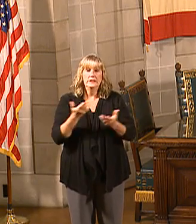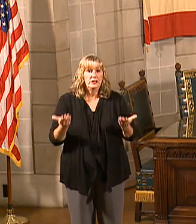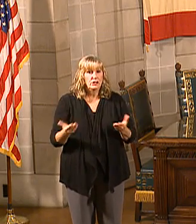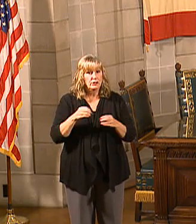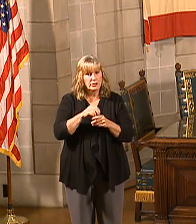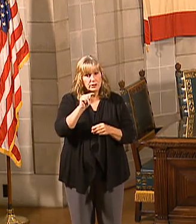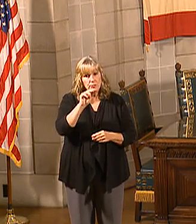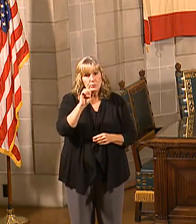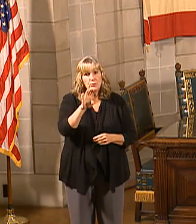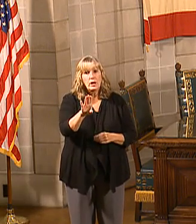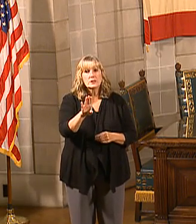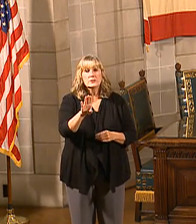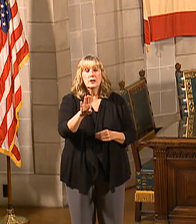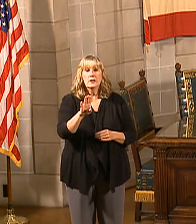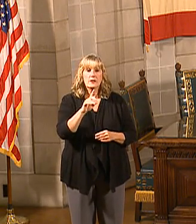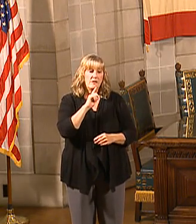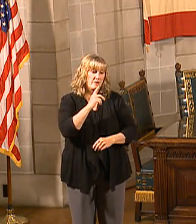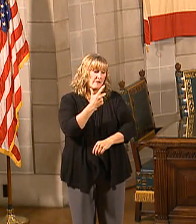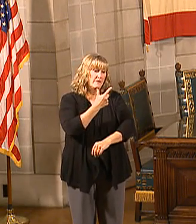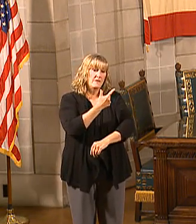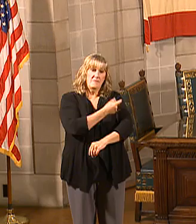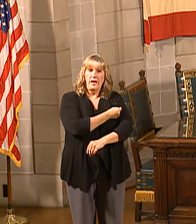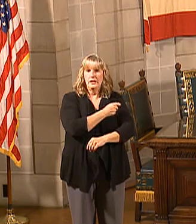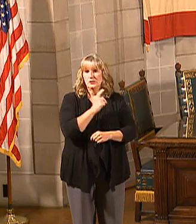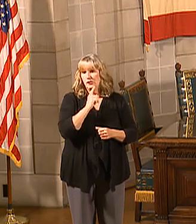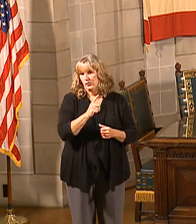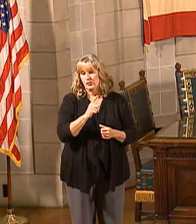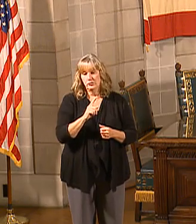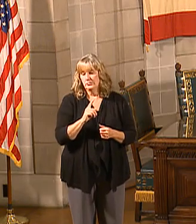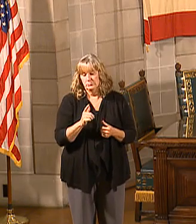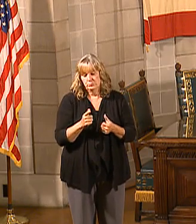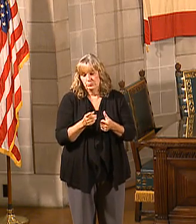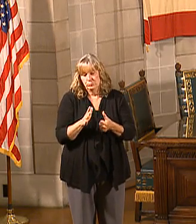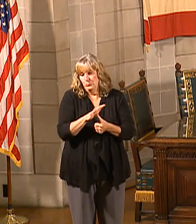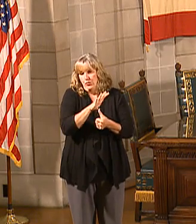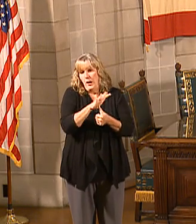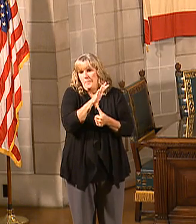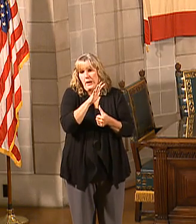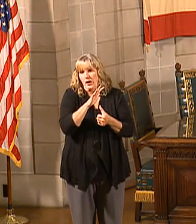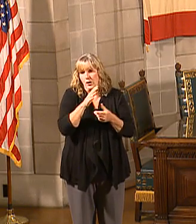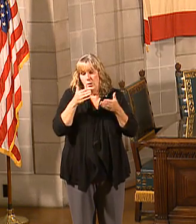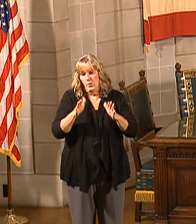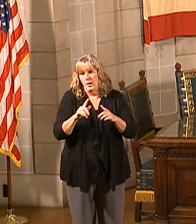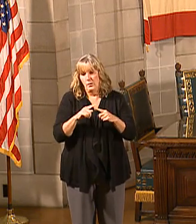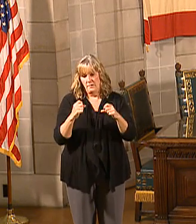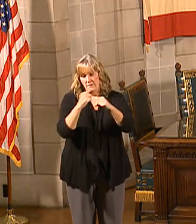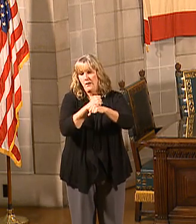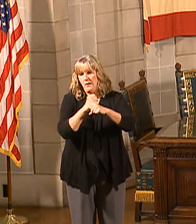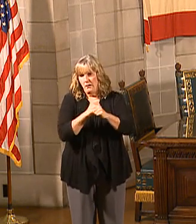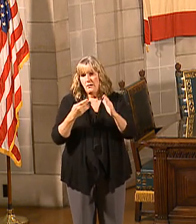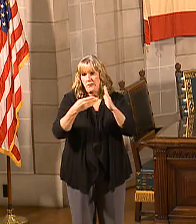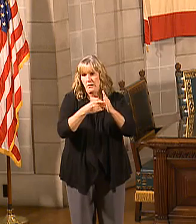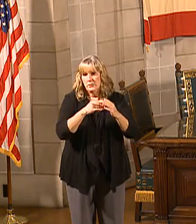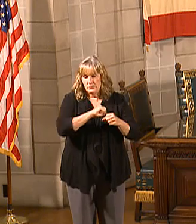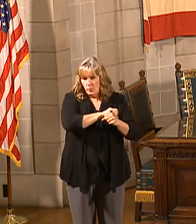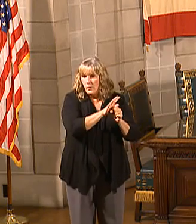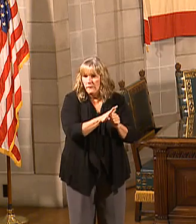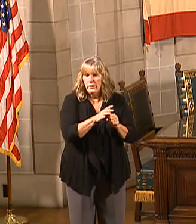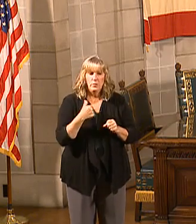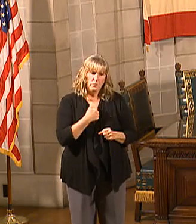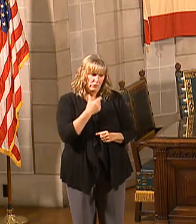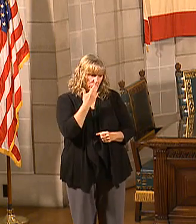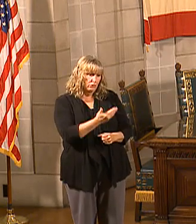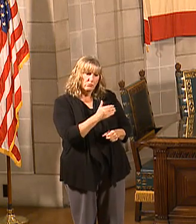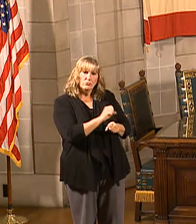Nebraska, vaccinations, are our primary tool to be able to fight this pandemic. And in Nebraska, we've done a very good job, specifically